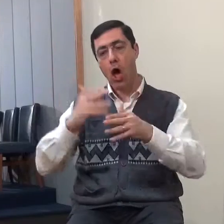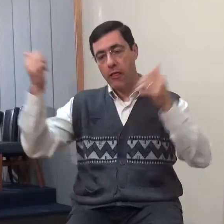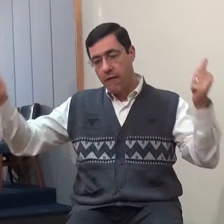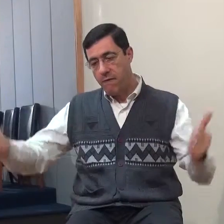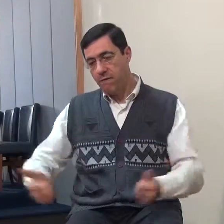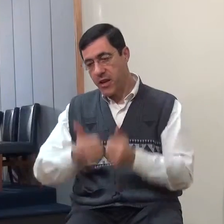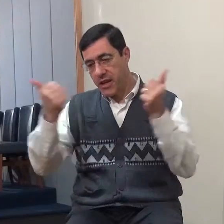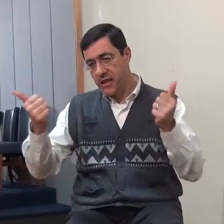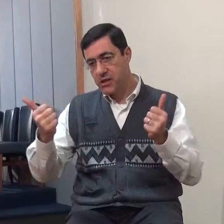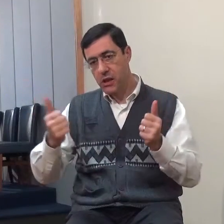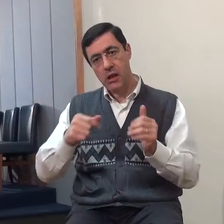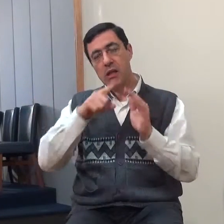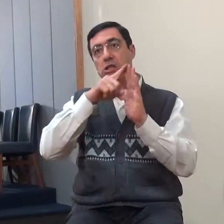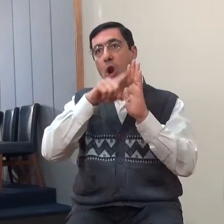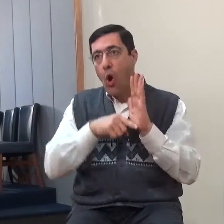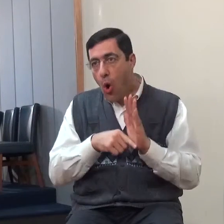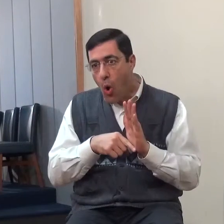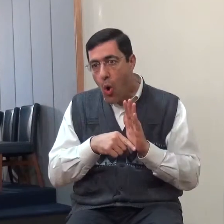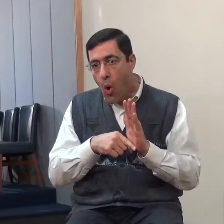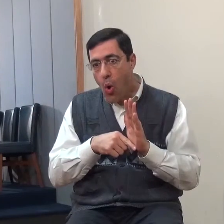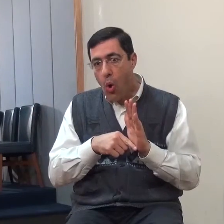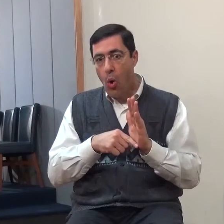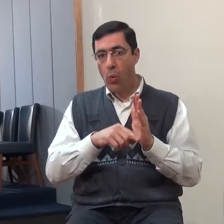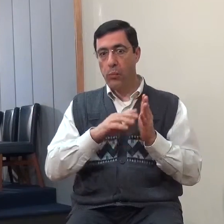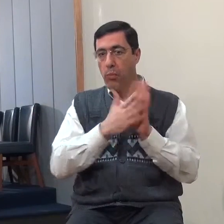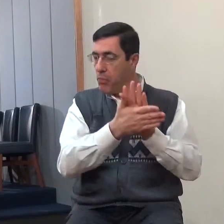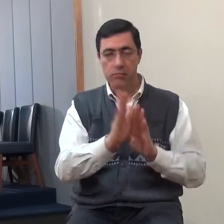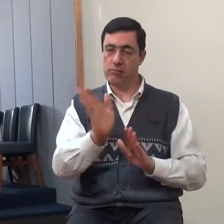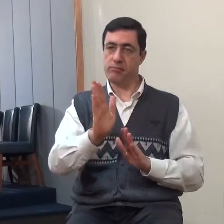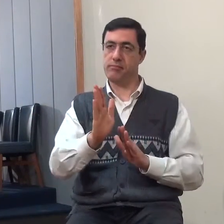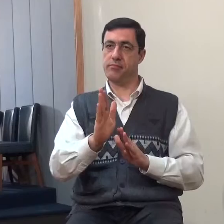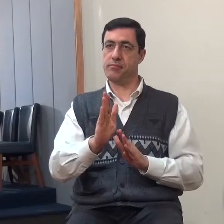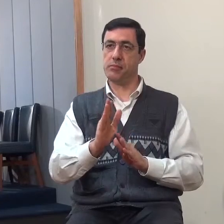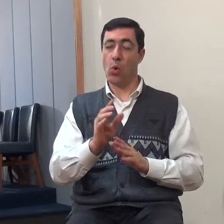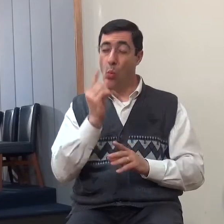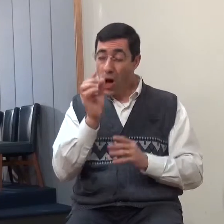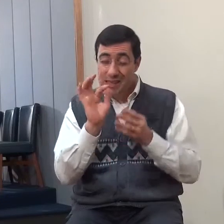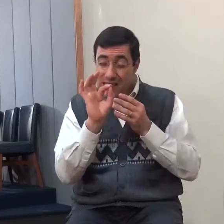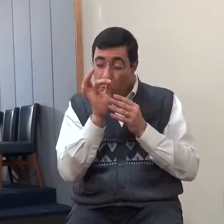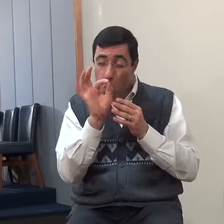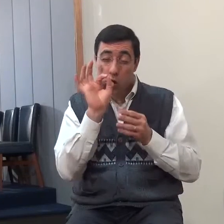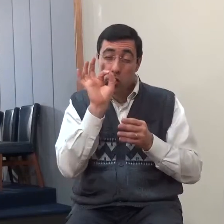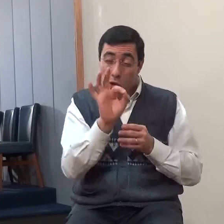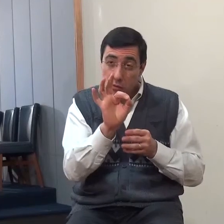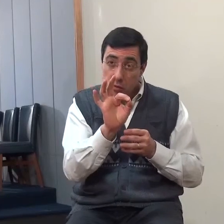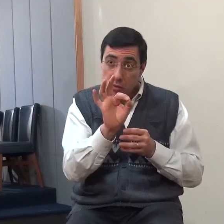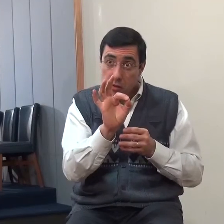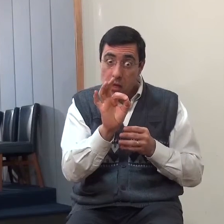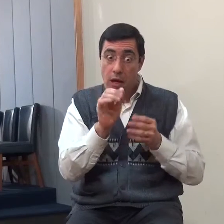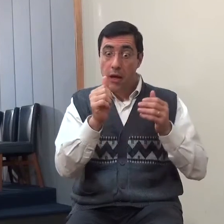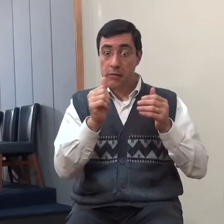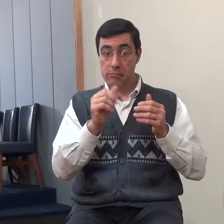in no wise pass from the law till all be fulfilled. One jot being the smallest